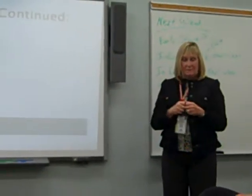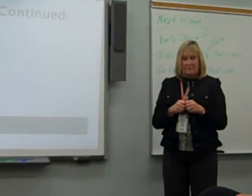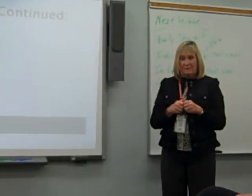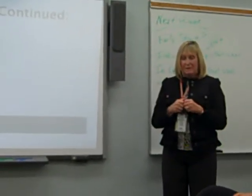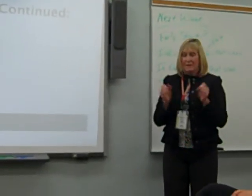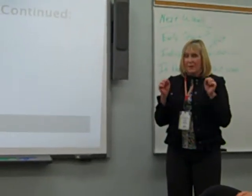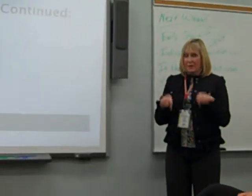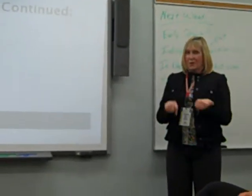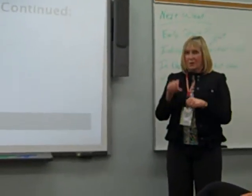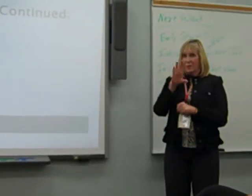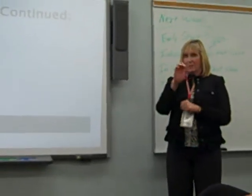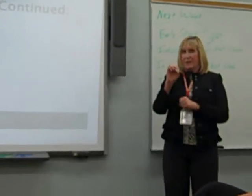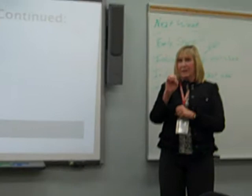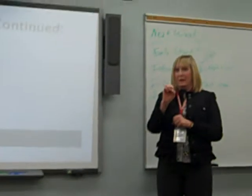relationships.